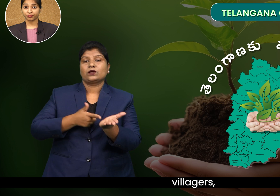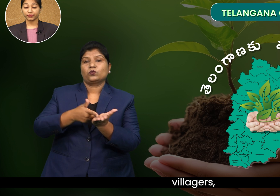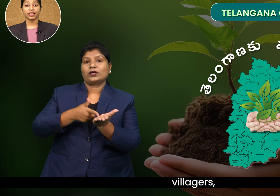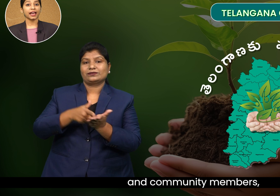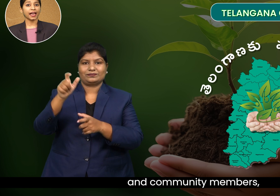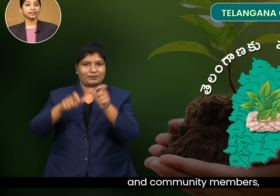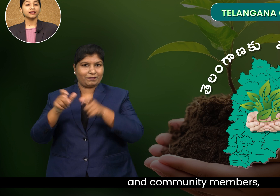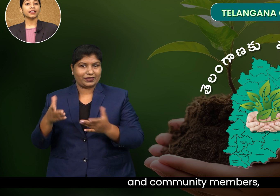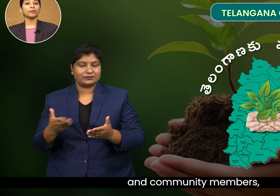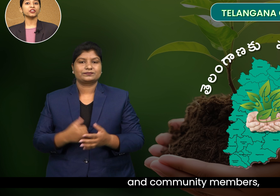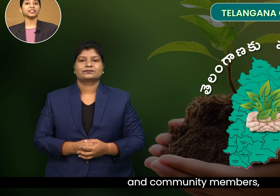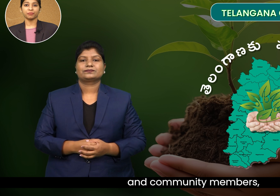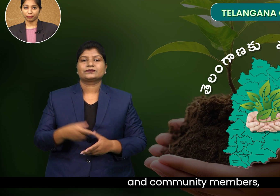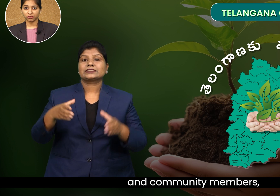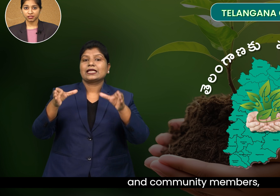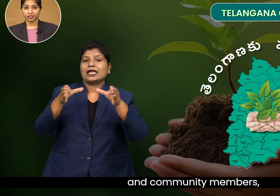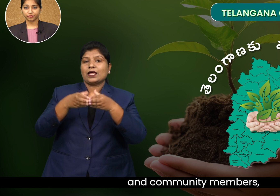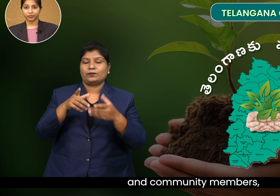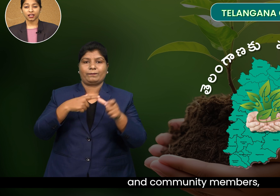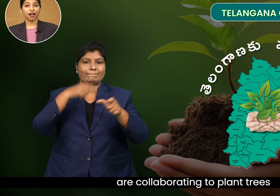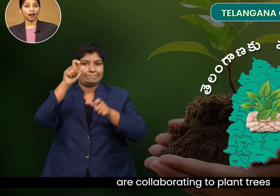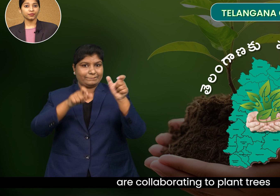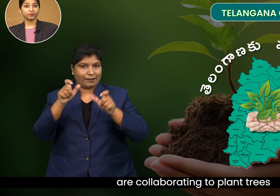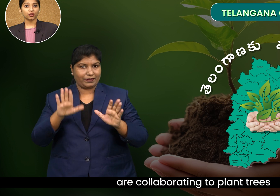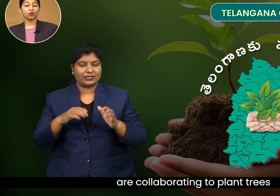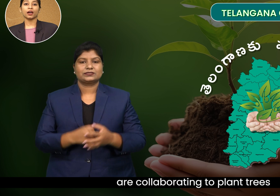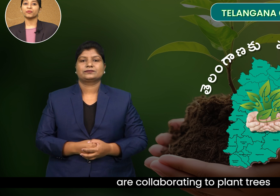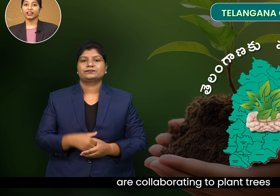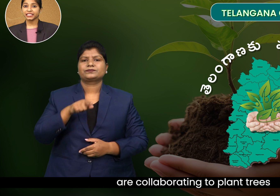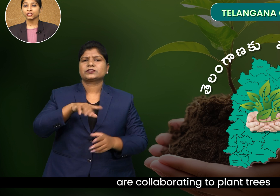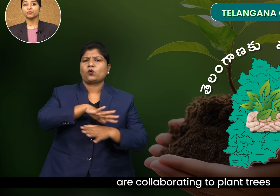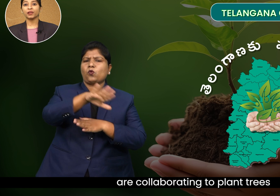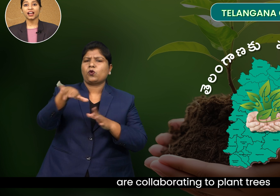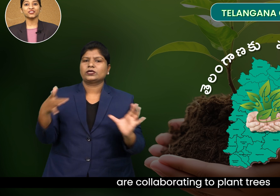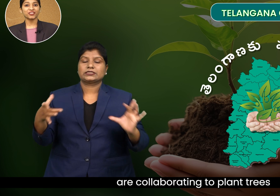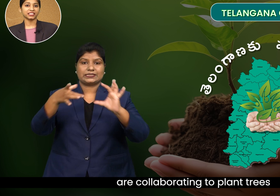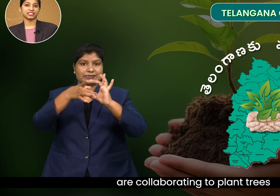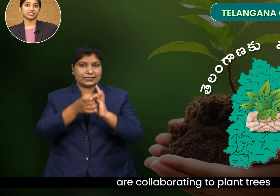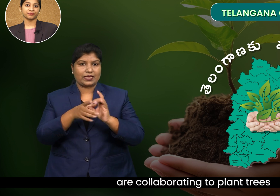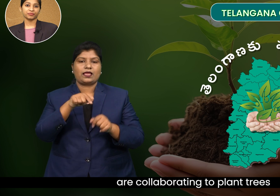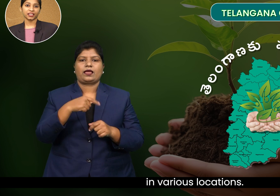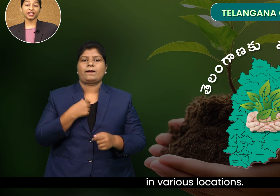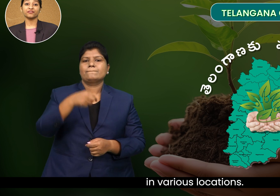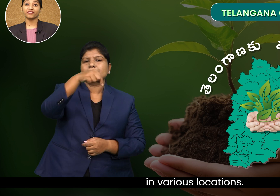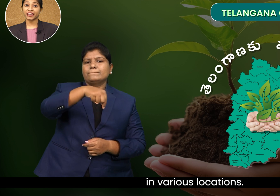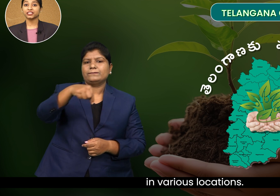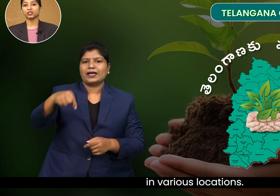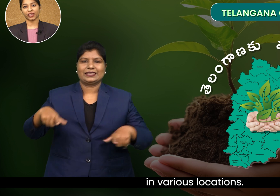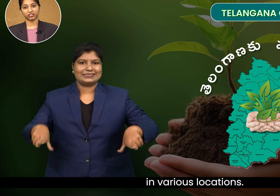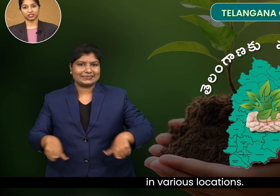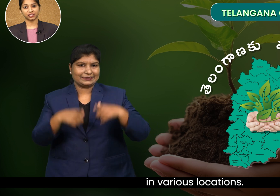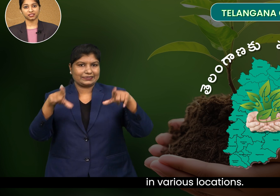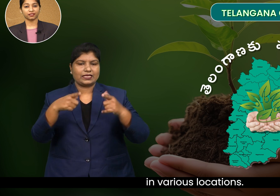villagers, and community members are collaborating to plant trees in